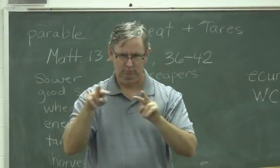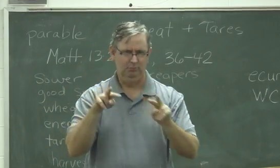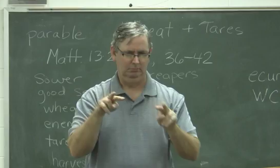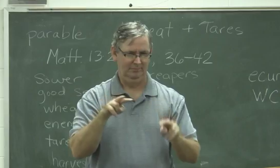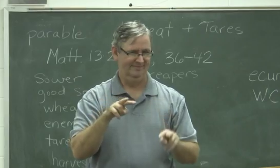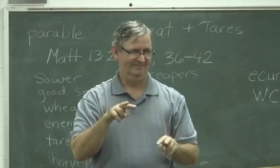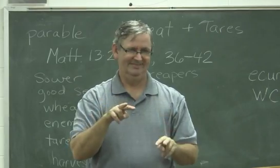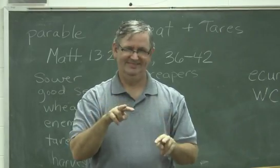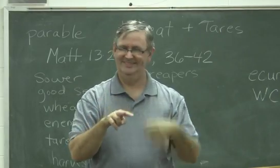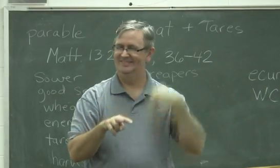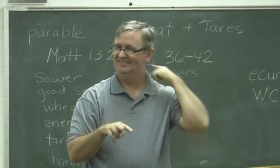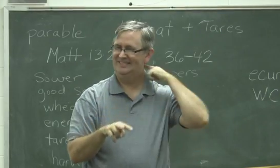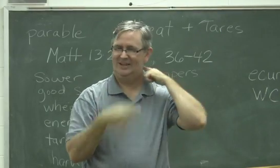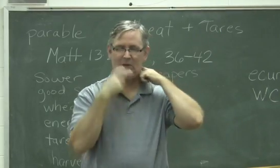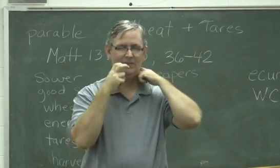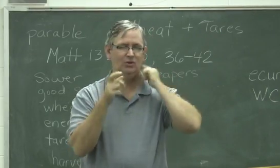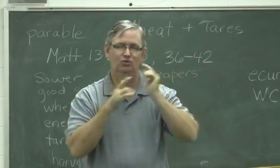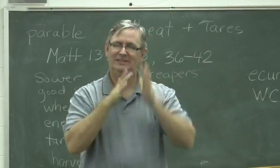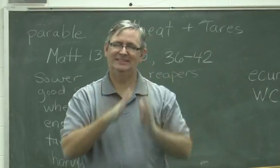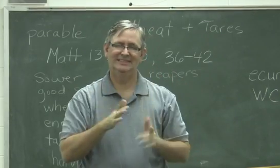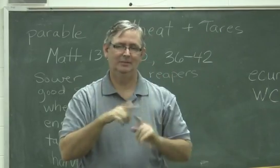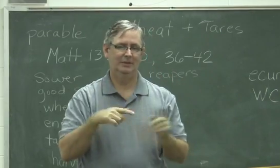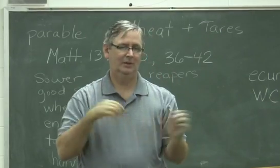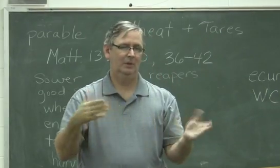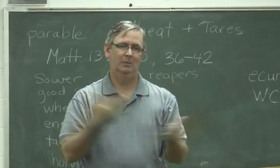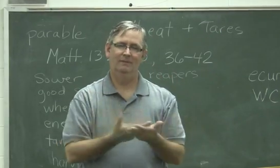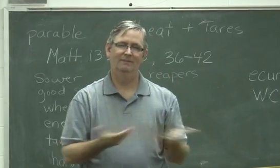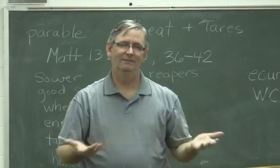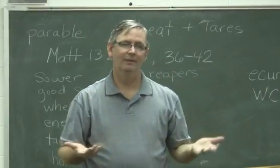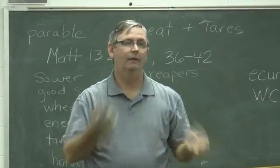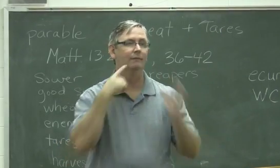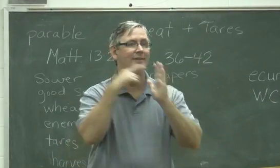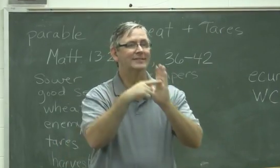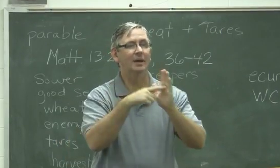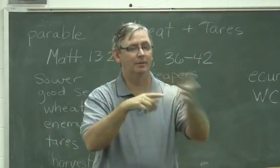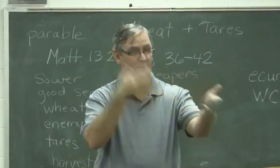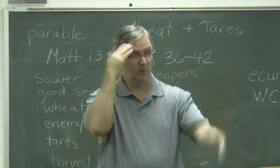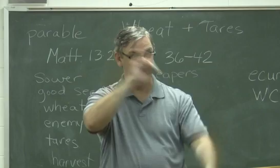internet, and many of those people that are on these, on the television or the radio.